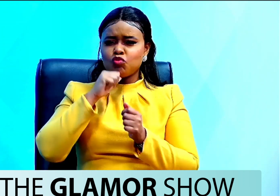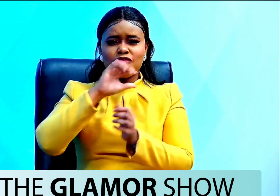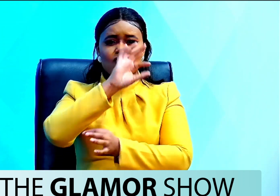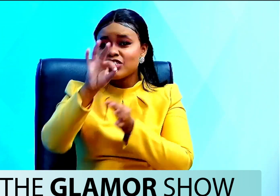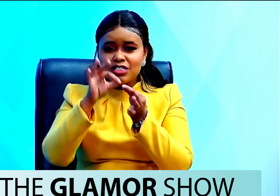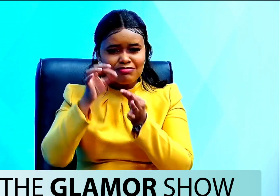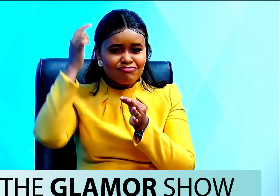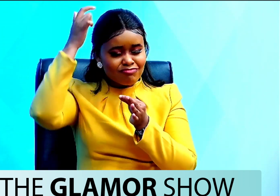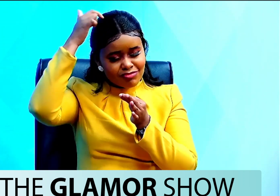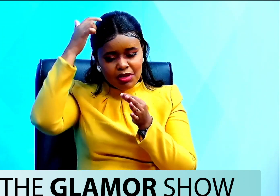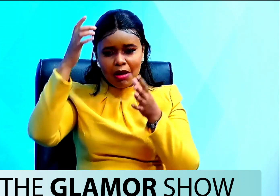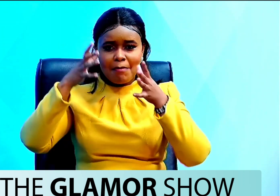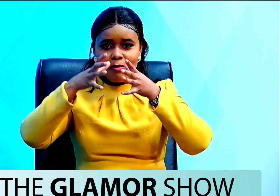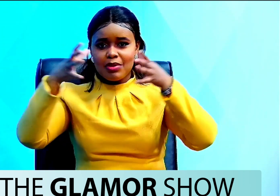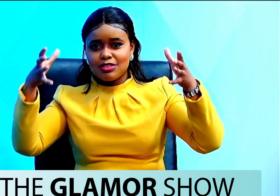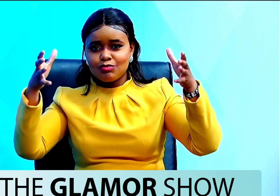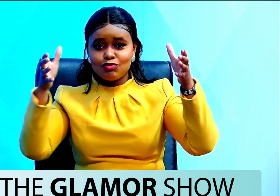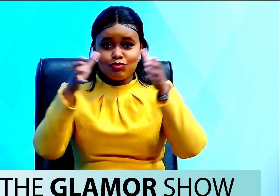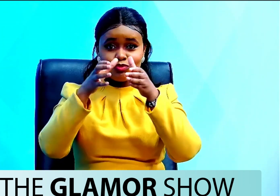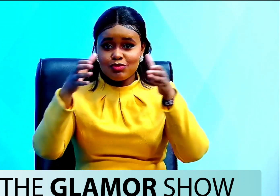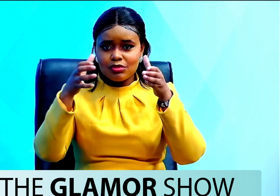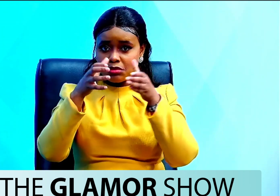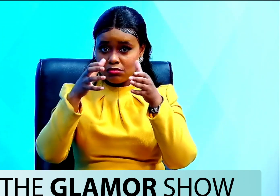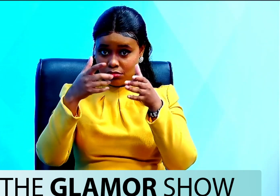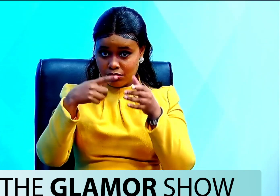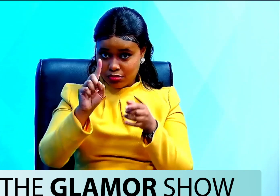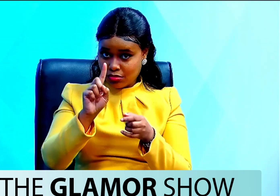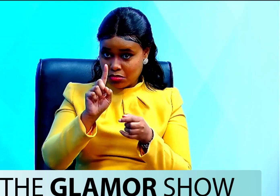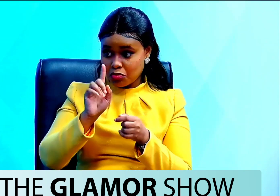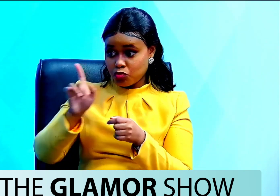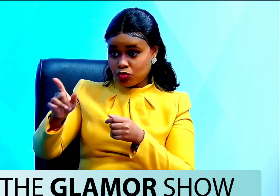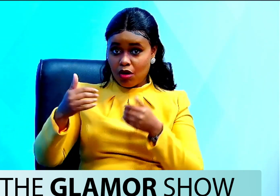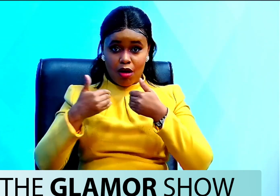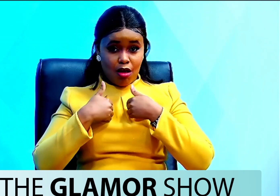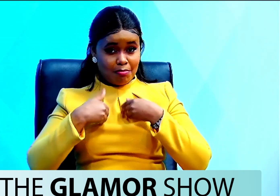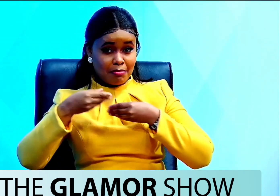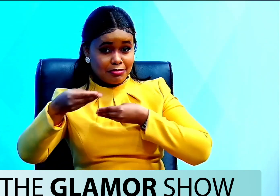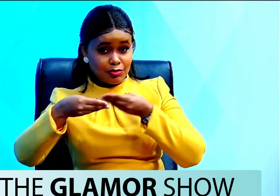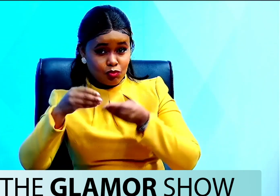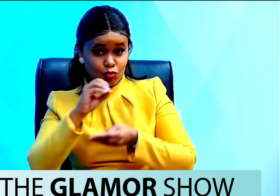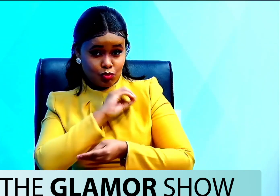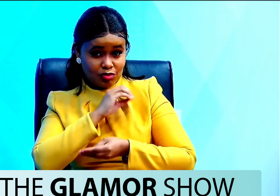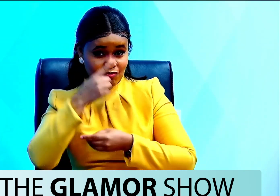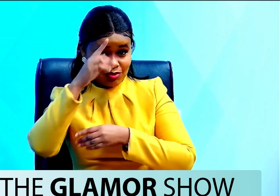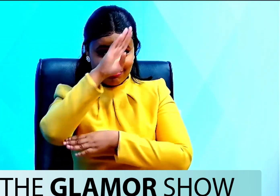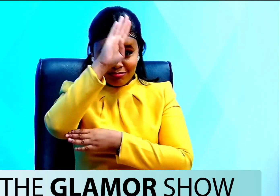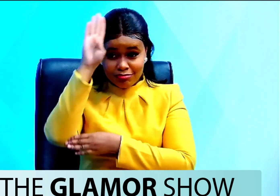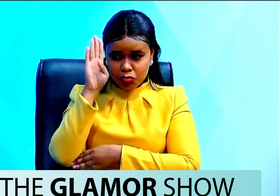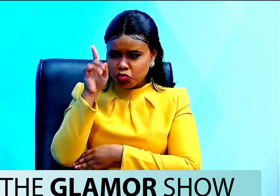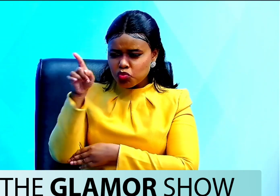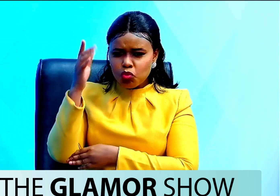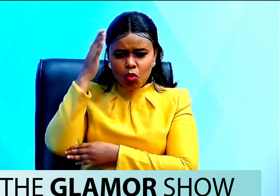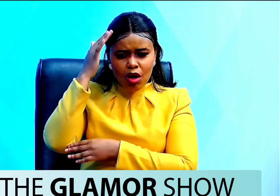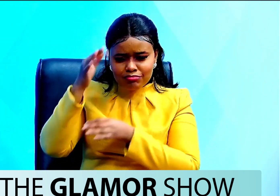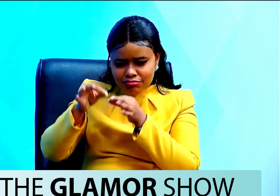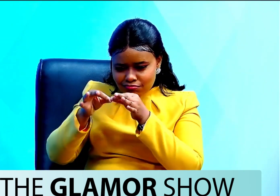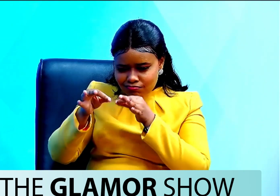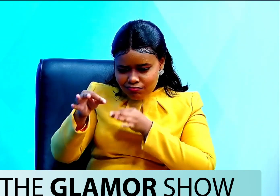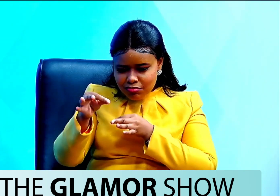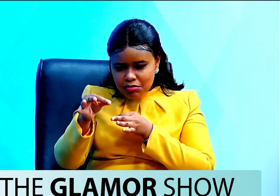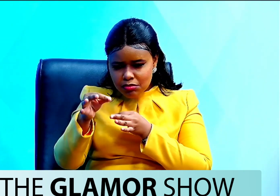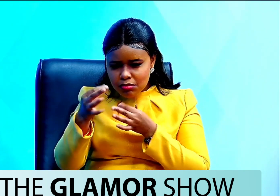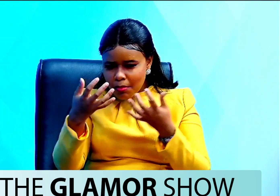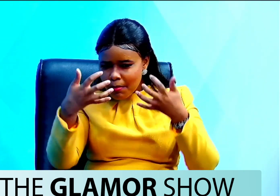we have some girls or some people who might feel that